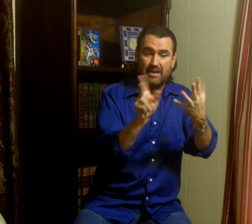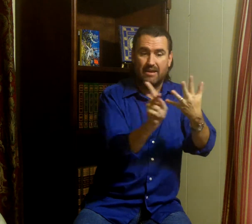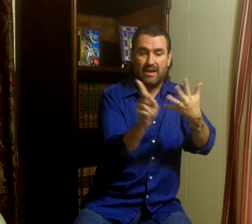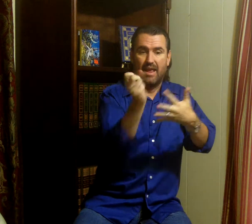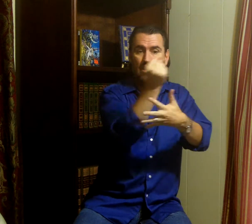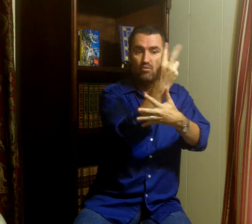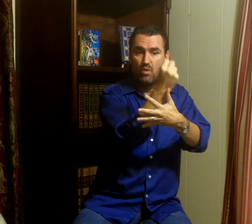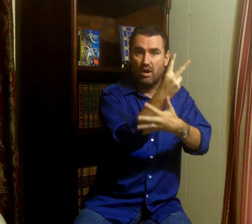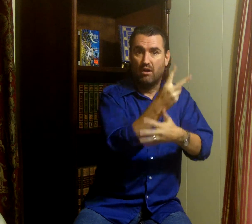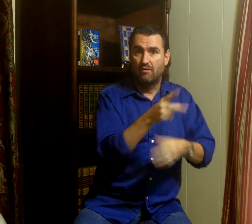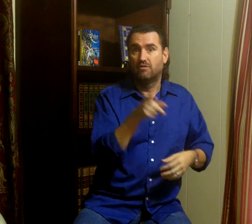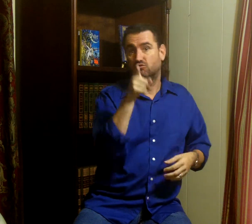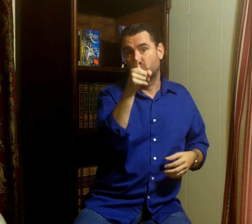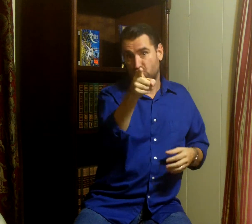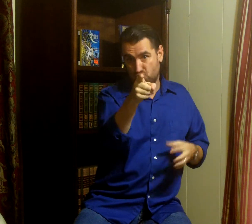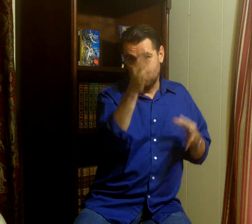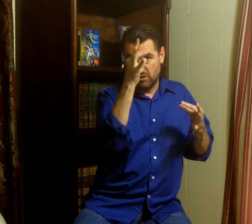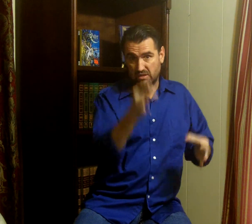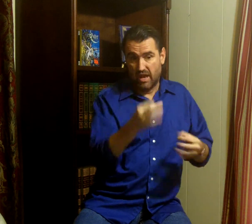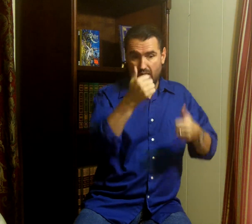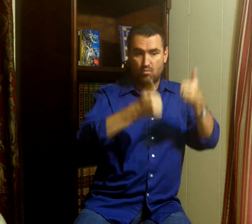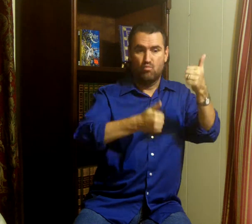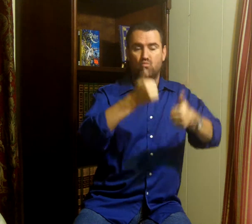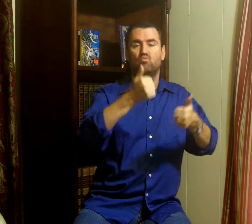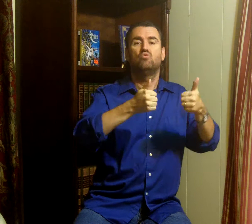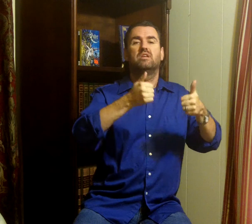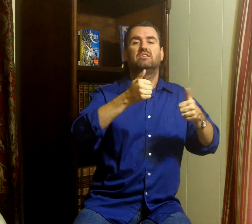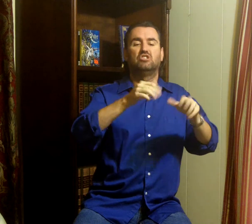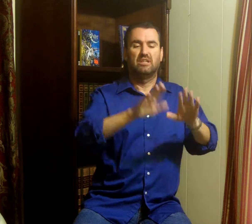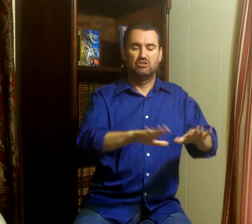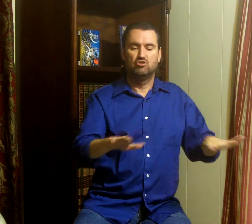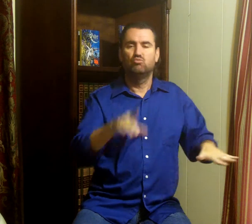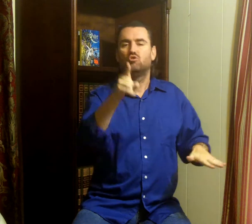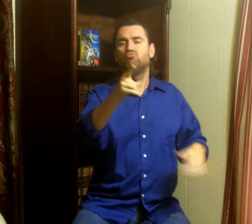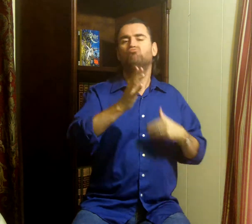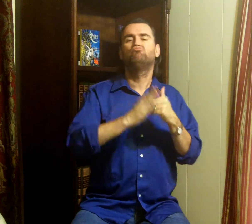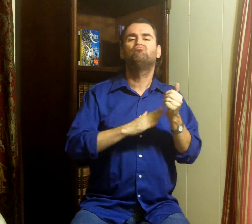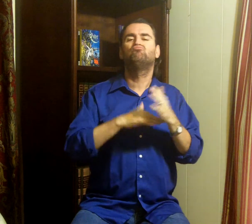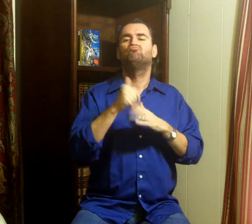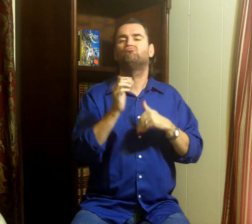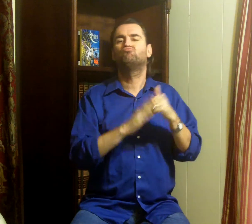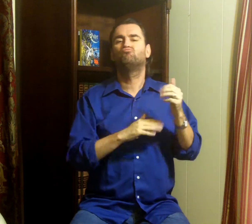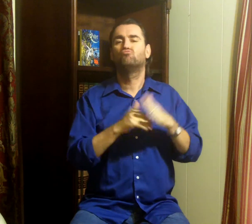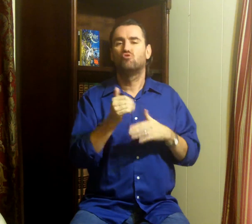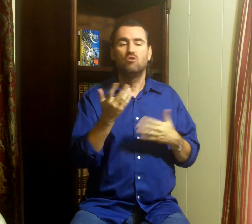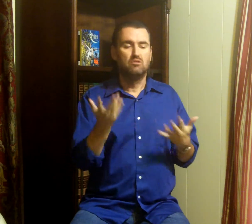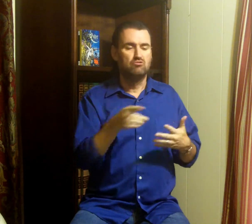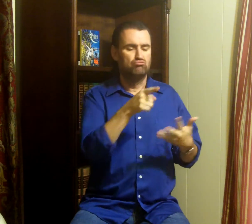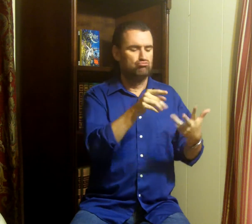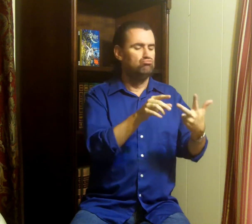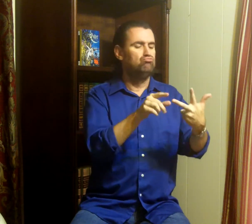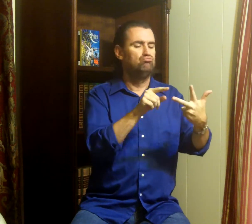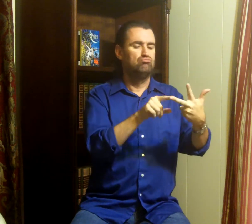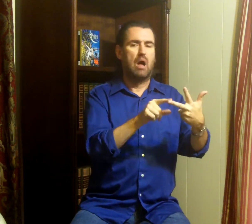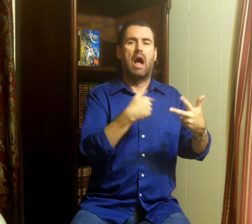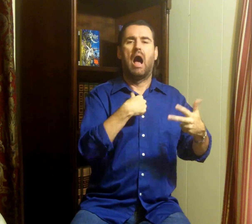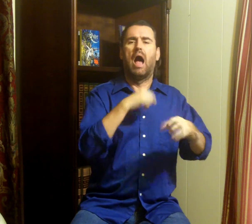of kids and that type of material. So that's a bonus in the form of if you work as a